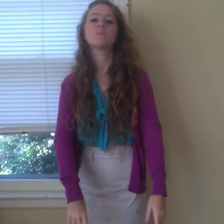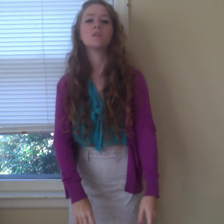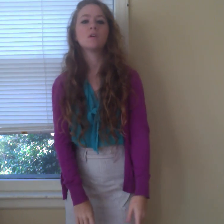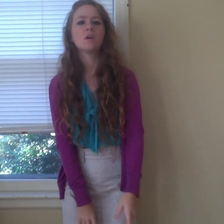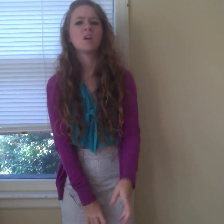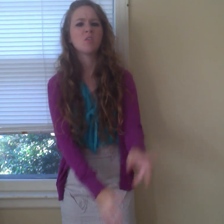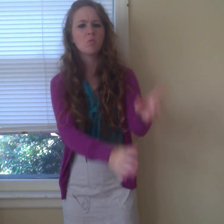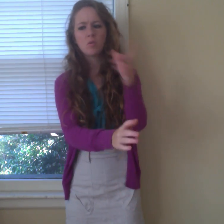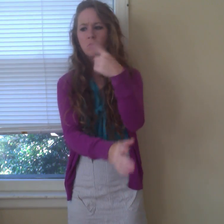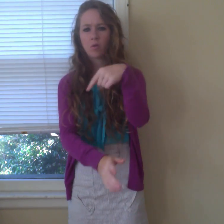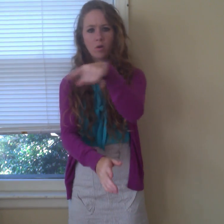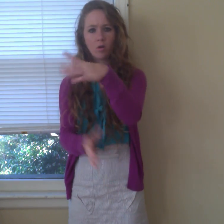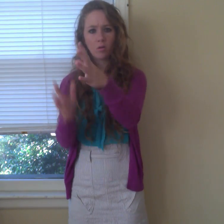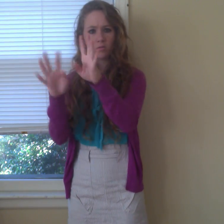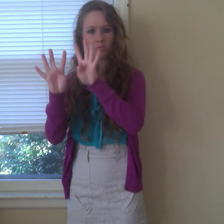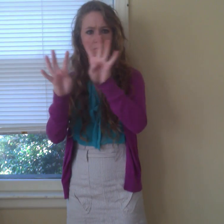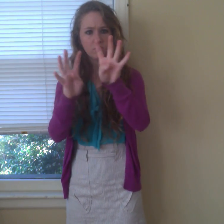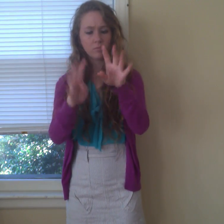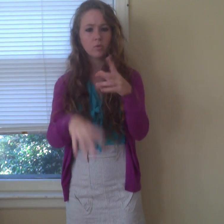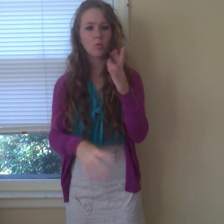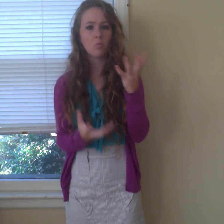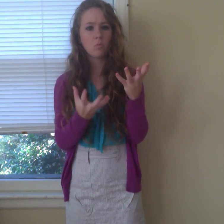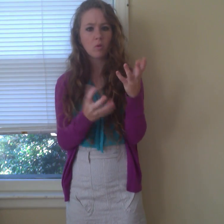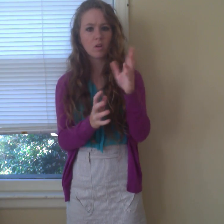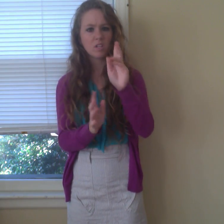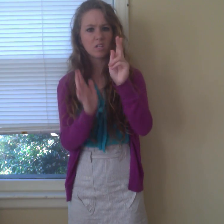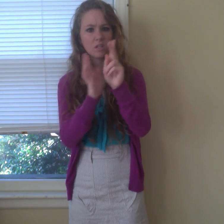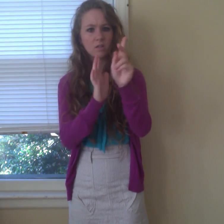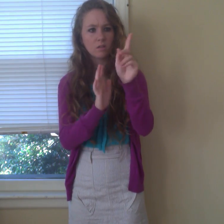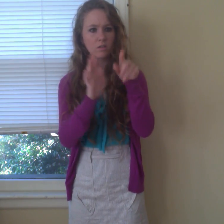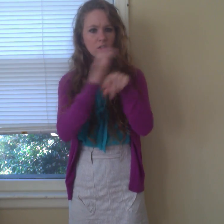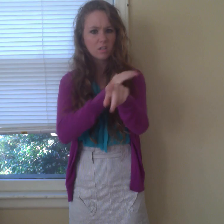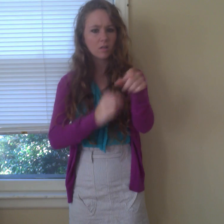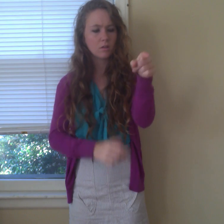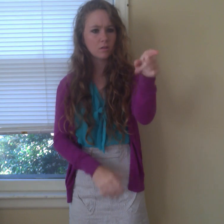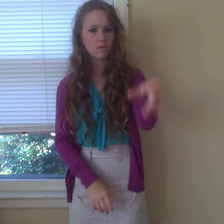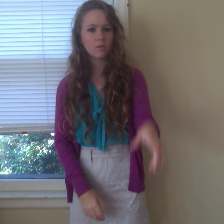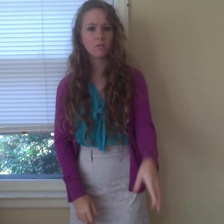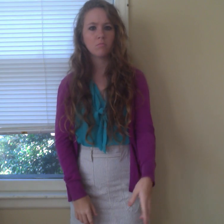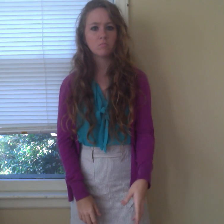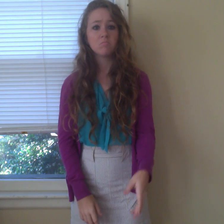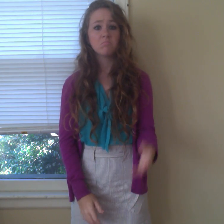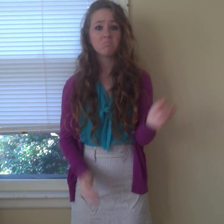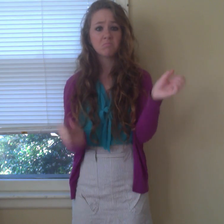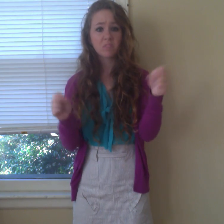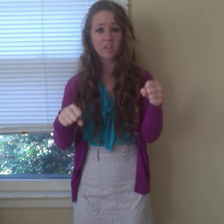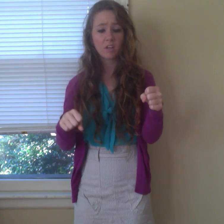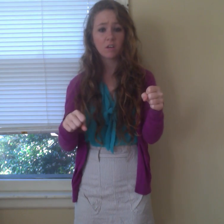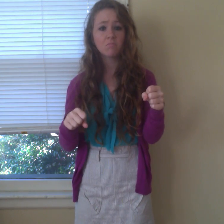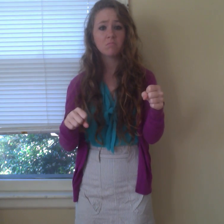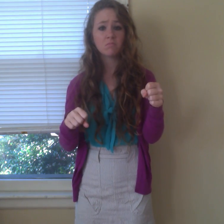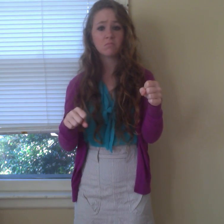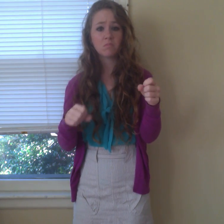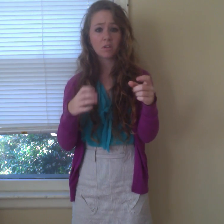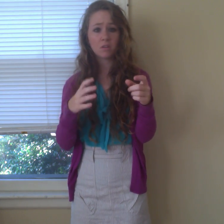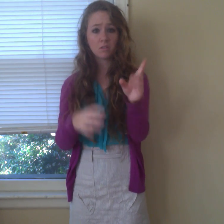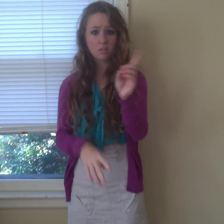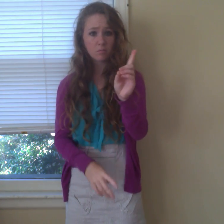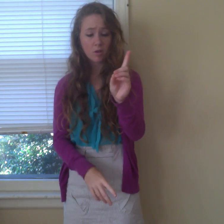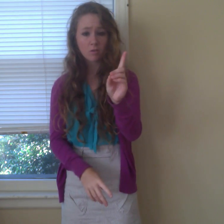kill him. He's got his right to a fair trial." So they take the gunman back to town. A jury of his peers is selected,